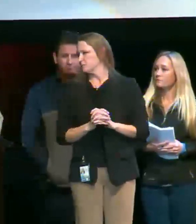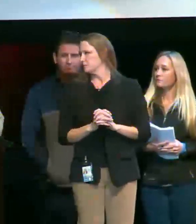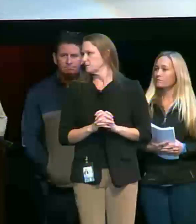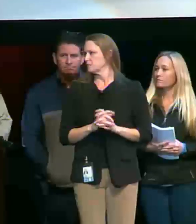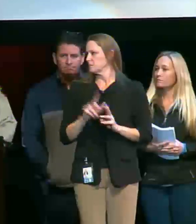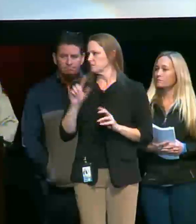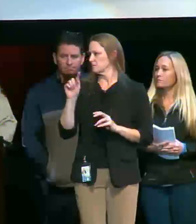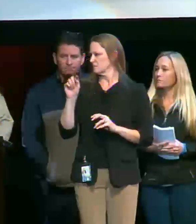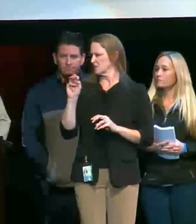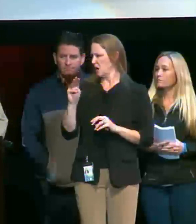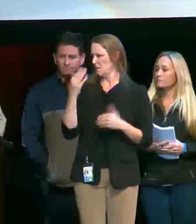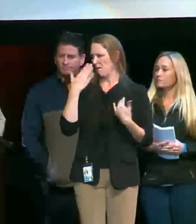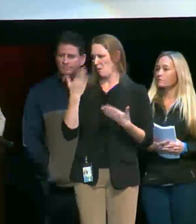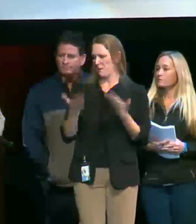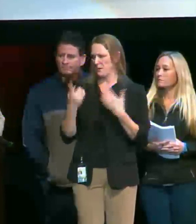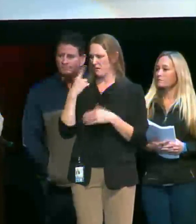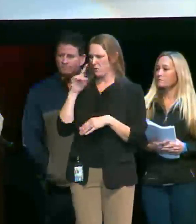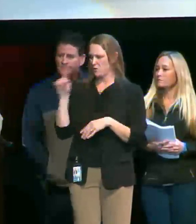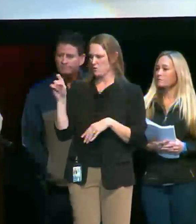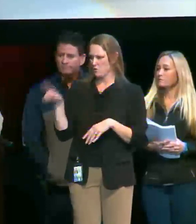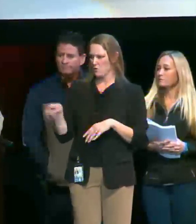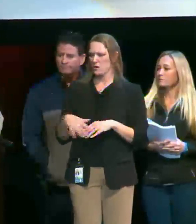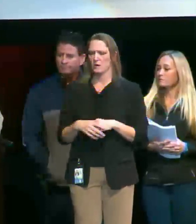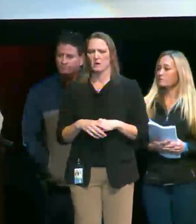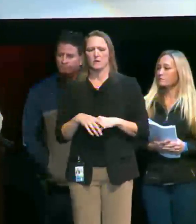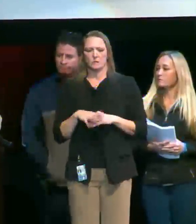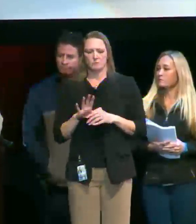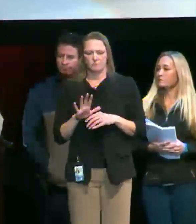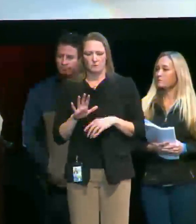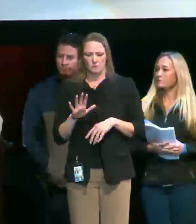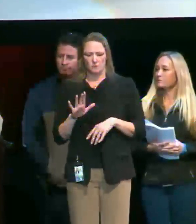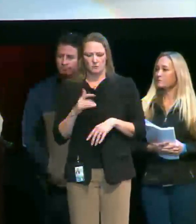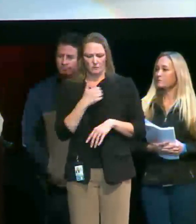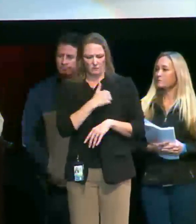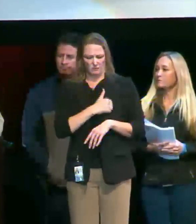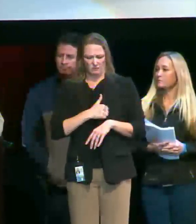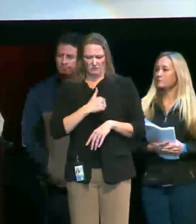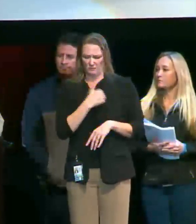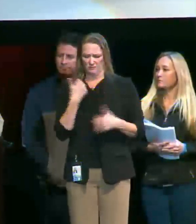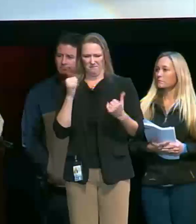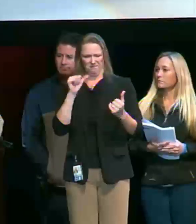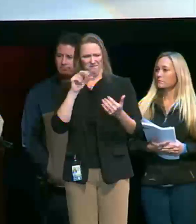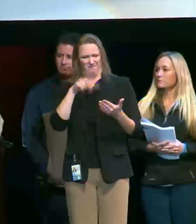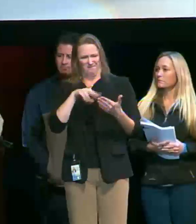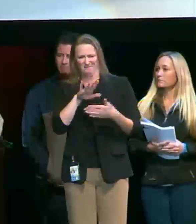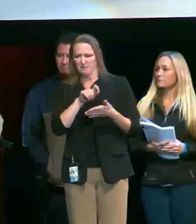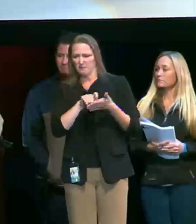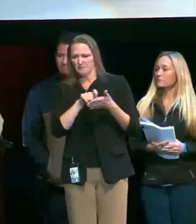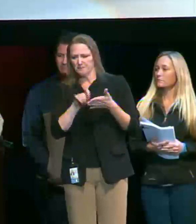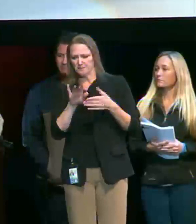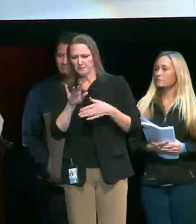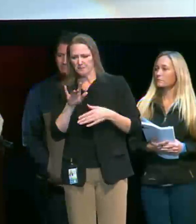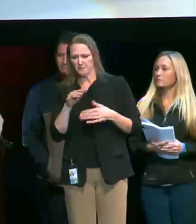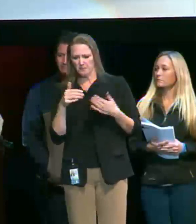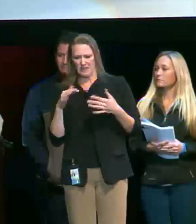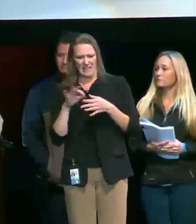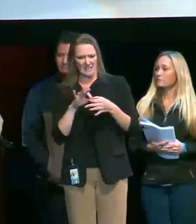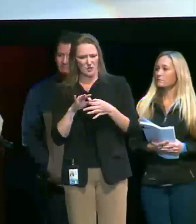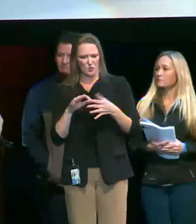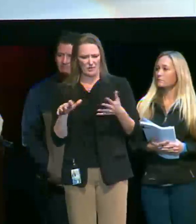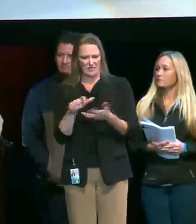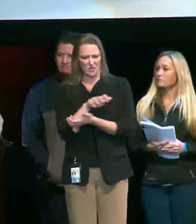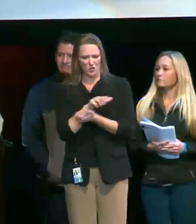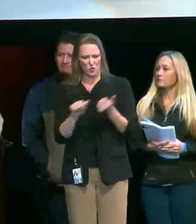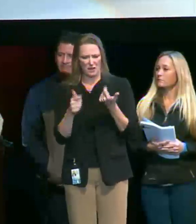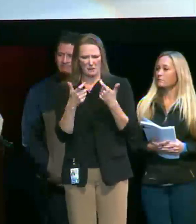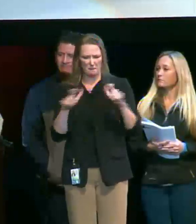you. Tom, I'm not sure if this is a question for you. What is and I apologize because I'm trying to read your writing, has to do with destroying